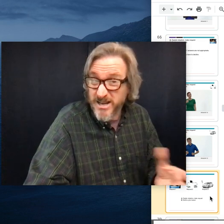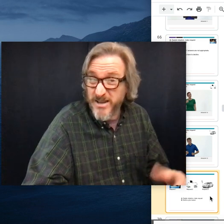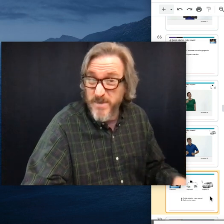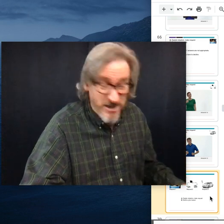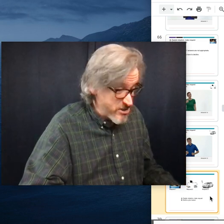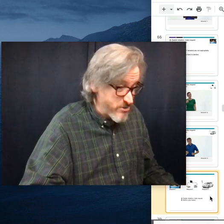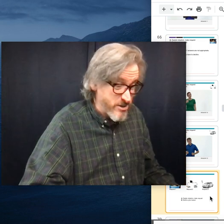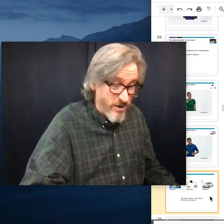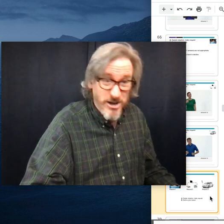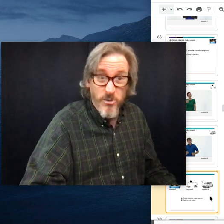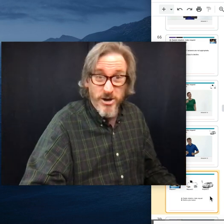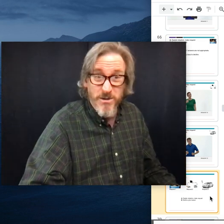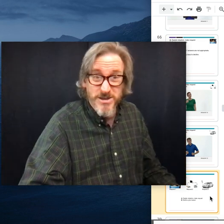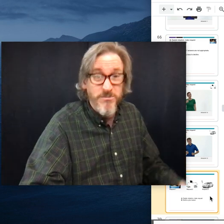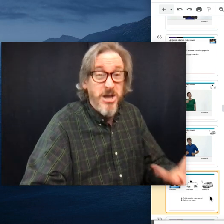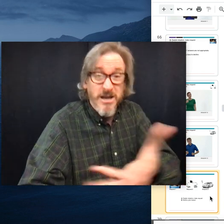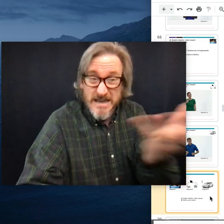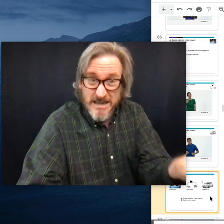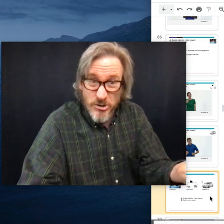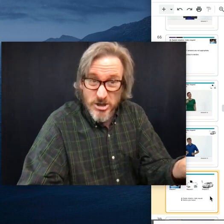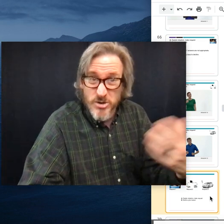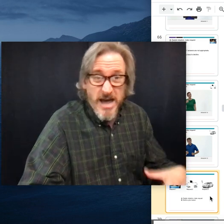can't. Sorry, no.